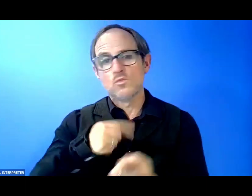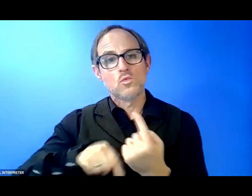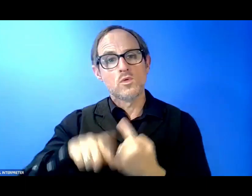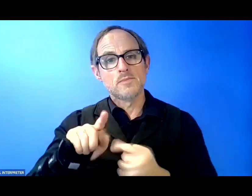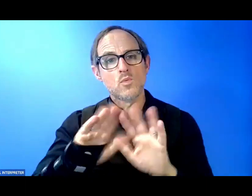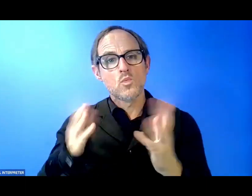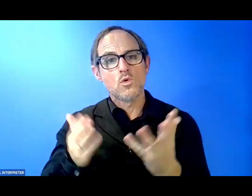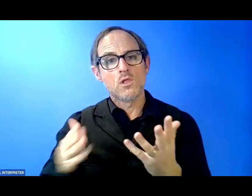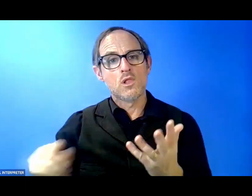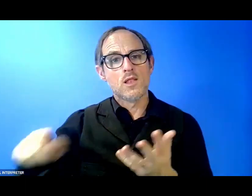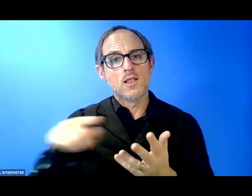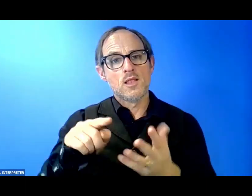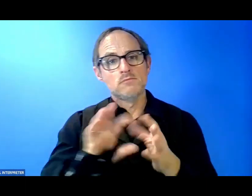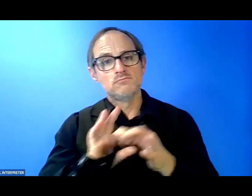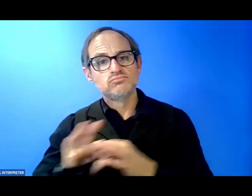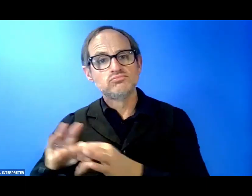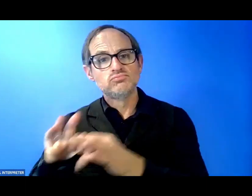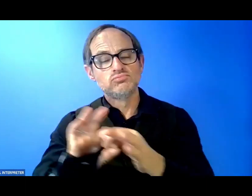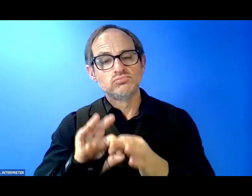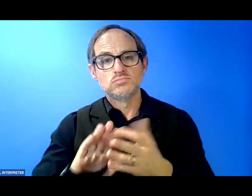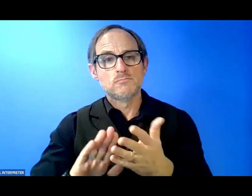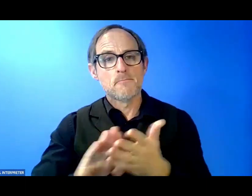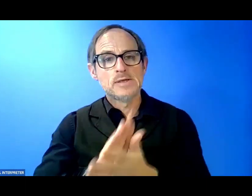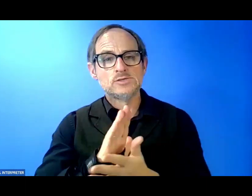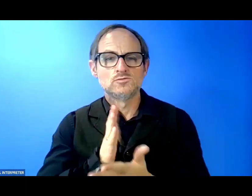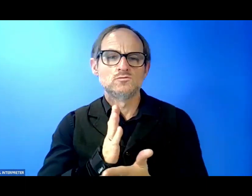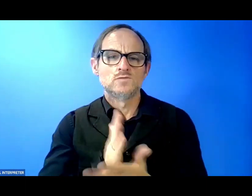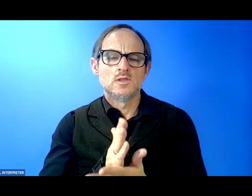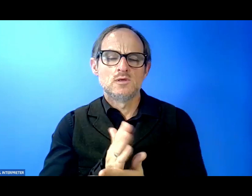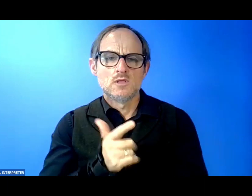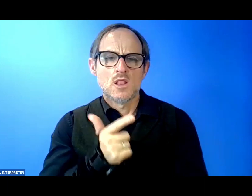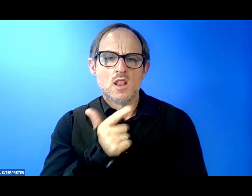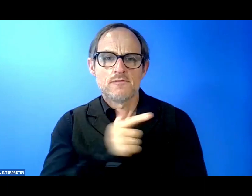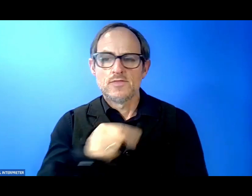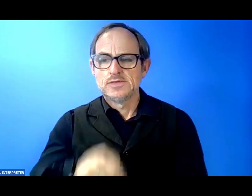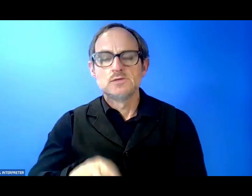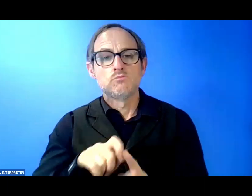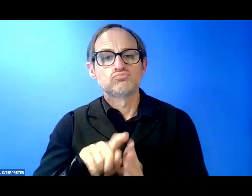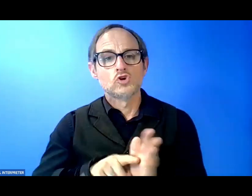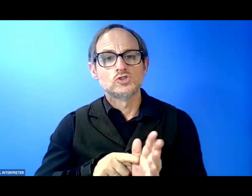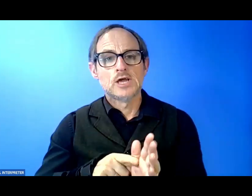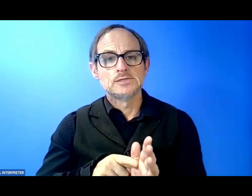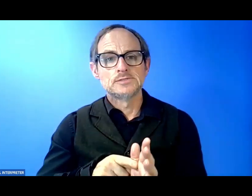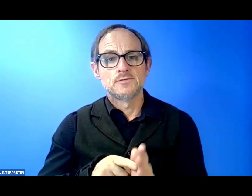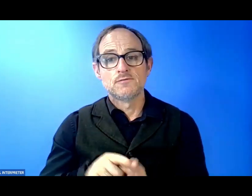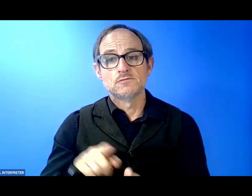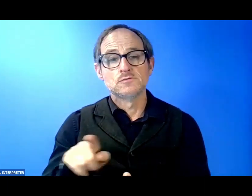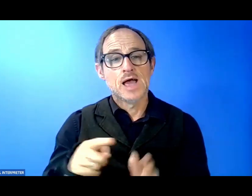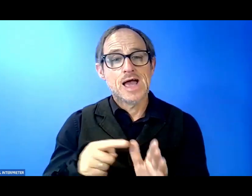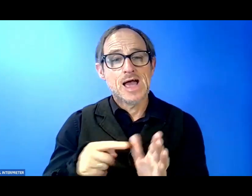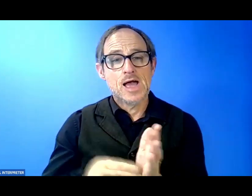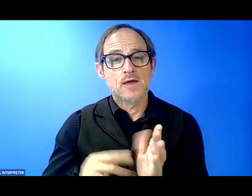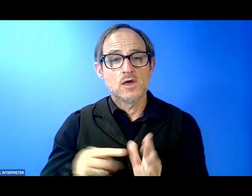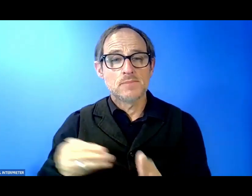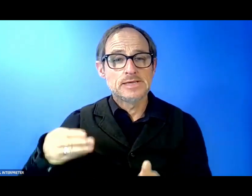world. It's been a real treat of this project. And Anna particularly has been at every single session, every